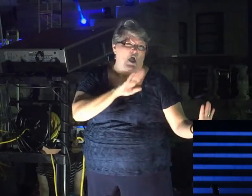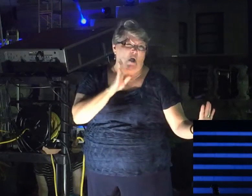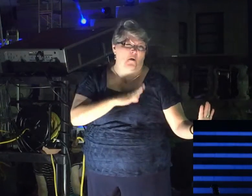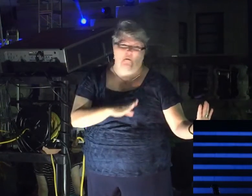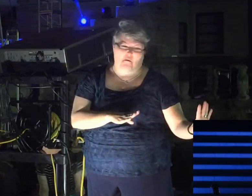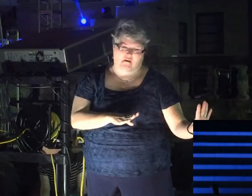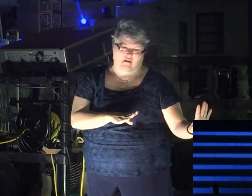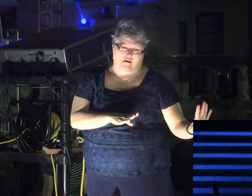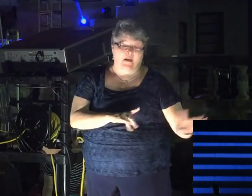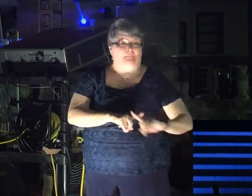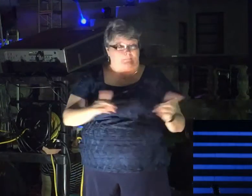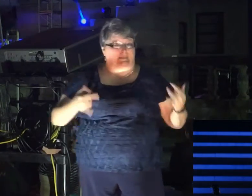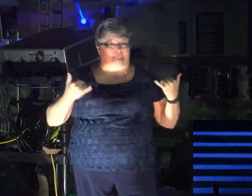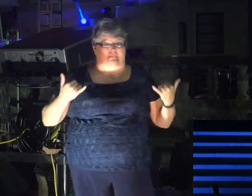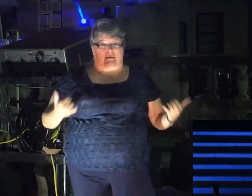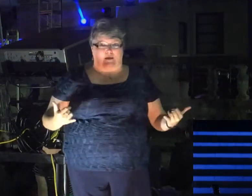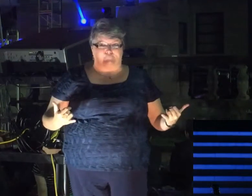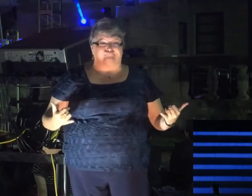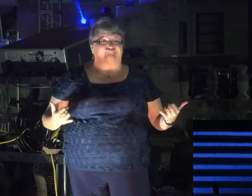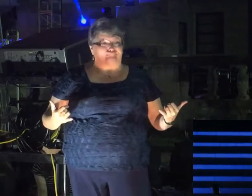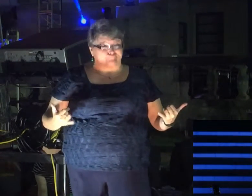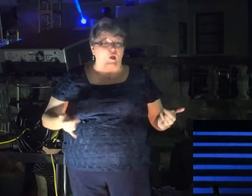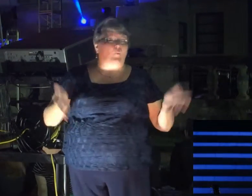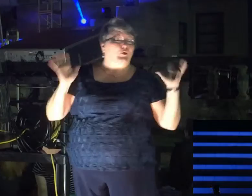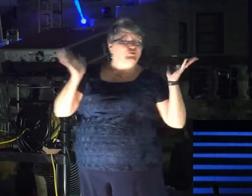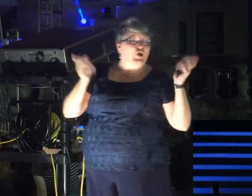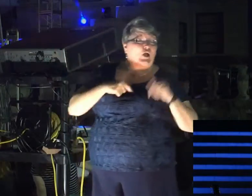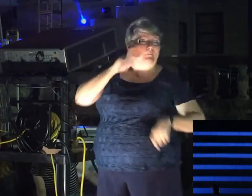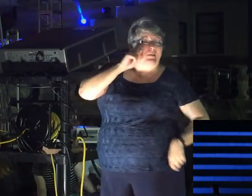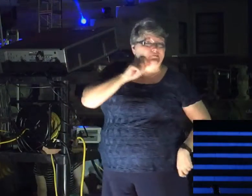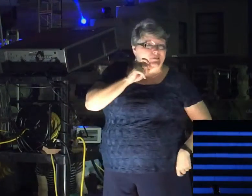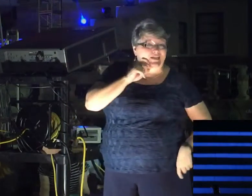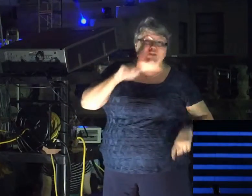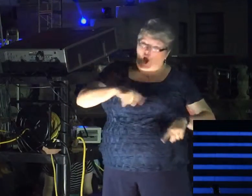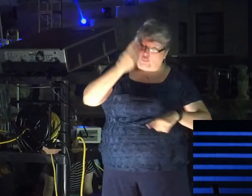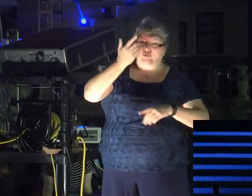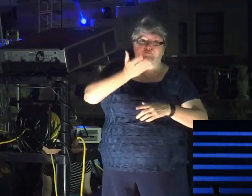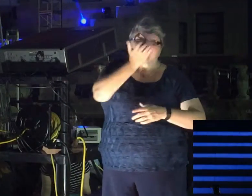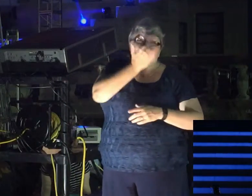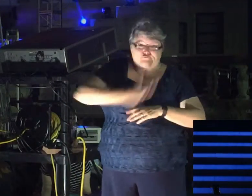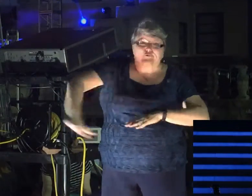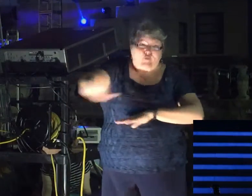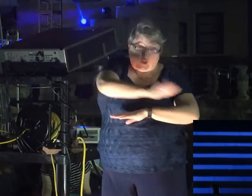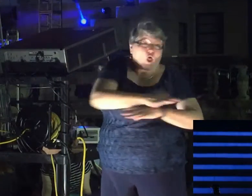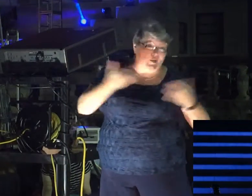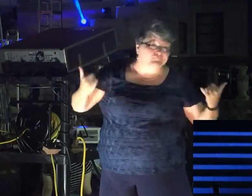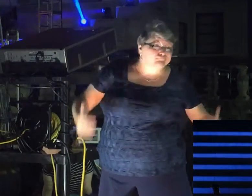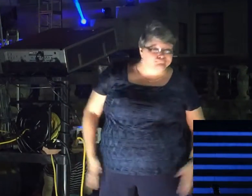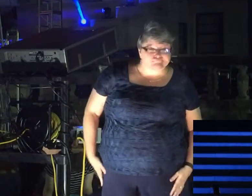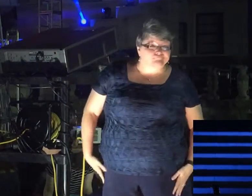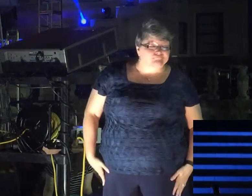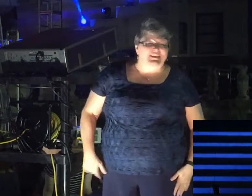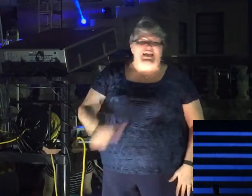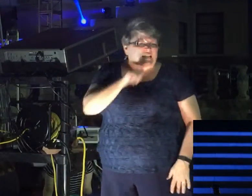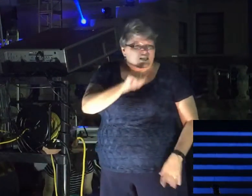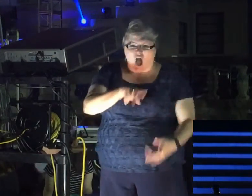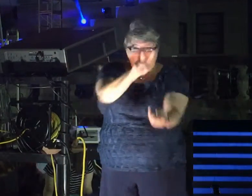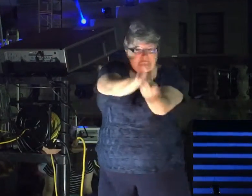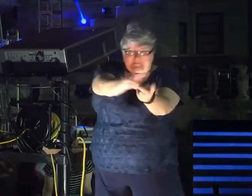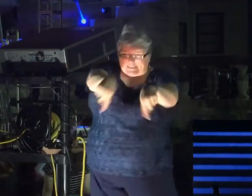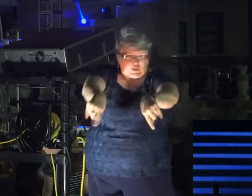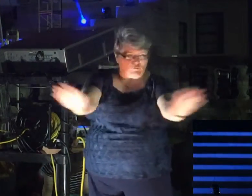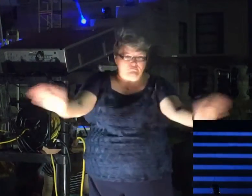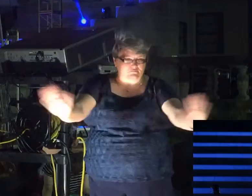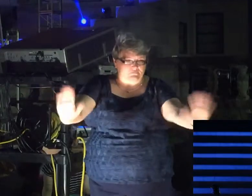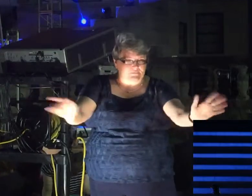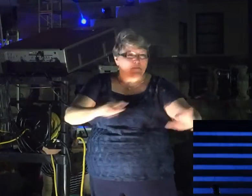said, nah. And yet, we're talking about sex on the front lawn, young people.